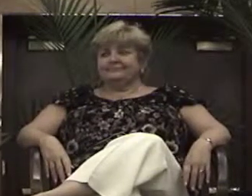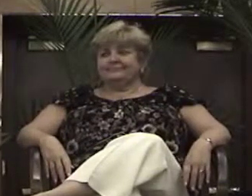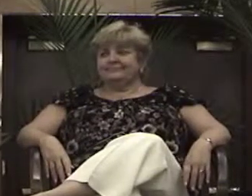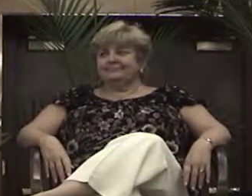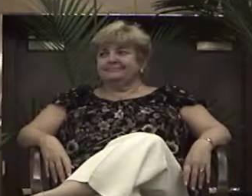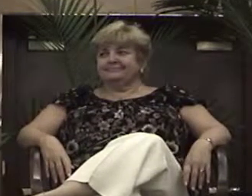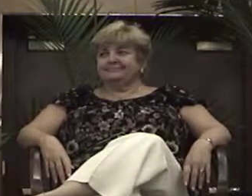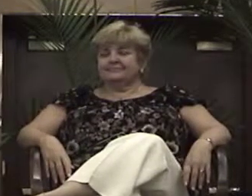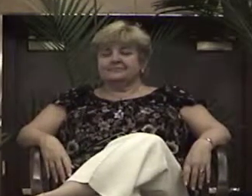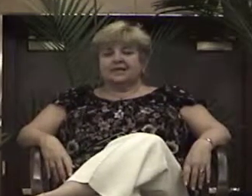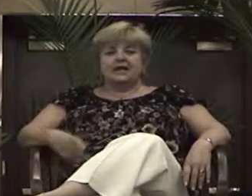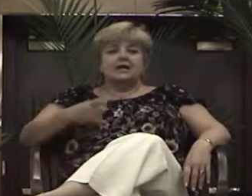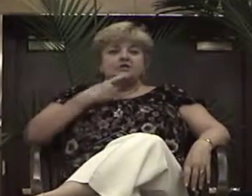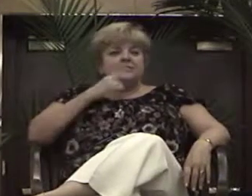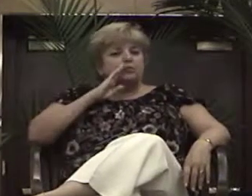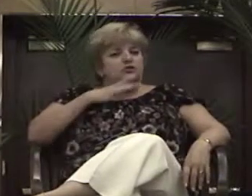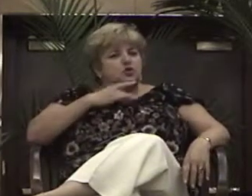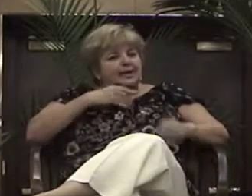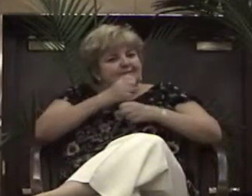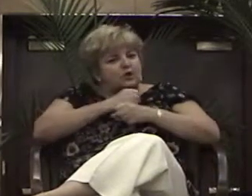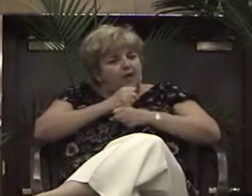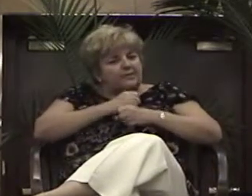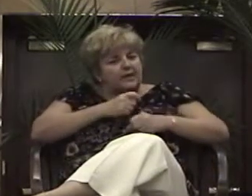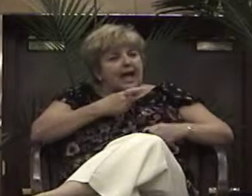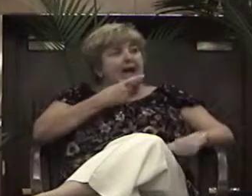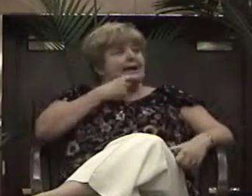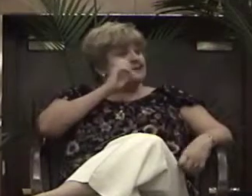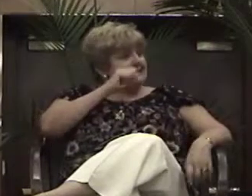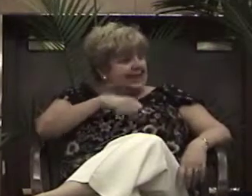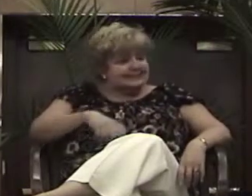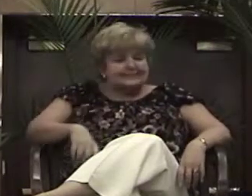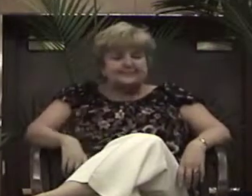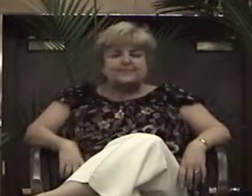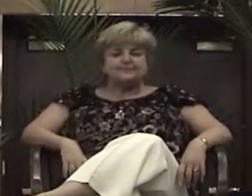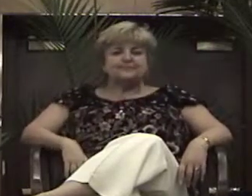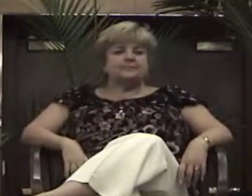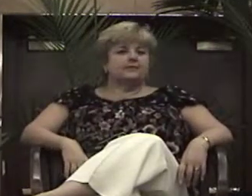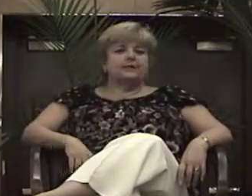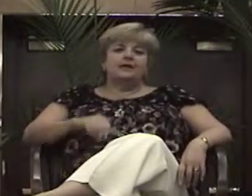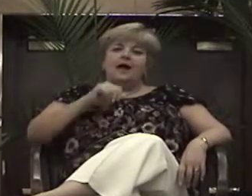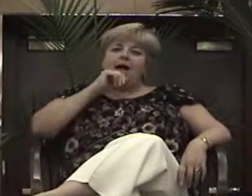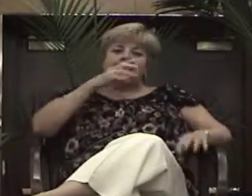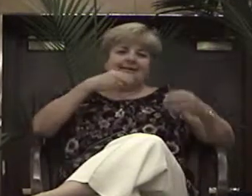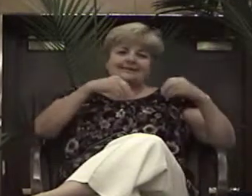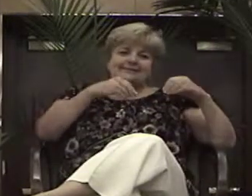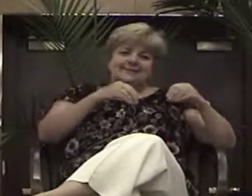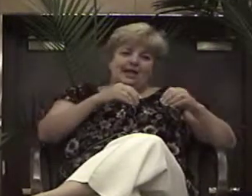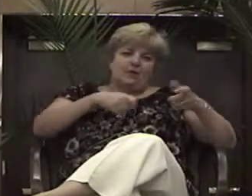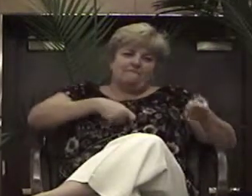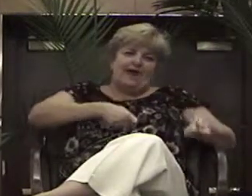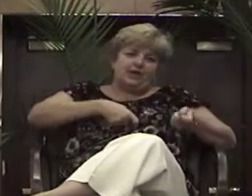She said, would you like a coffee? I said, I love it. I didn't sell her a vacuum or a shampoo. I didn't have to. I sold a ton of